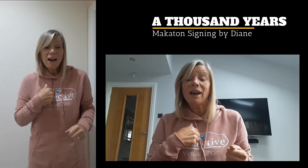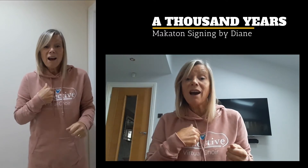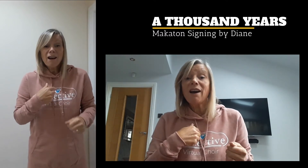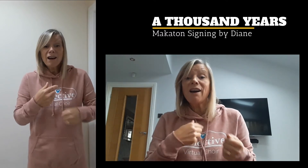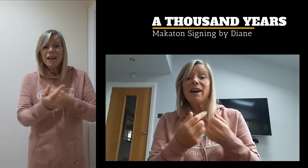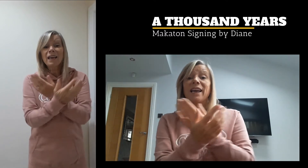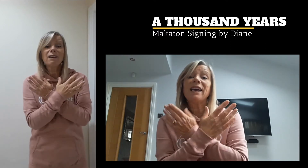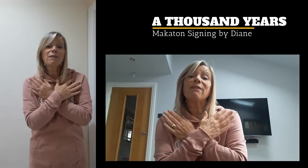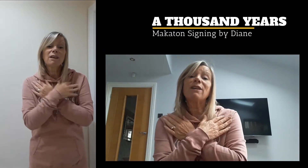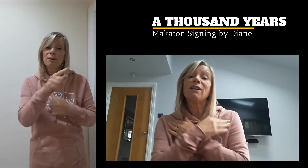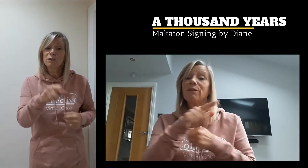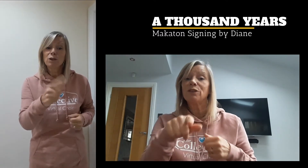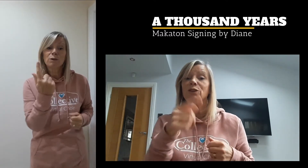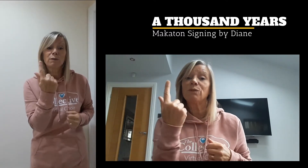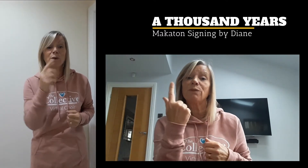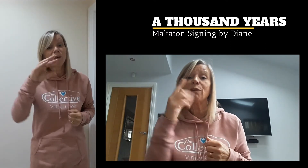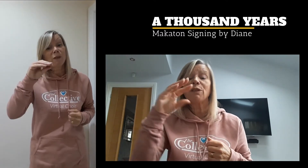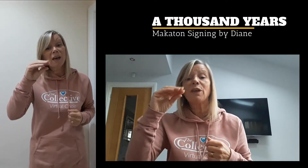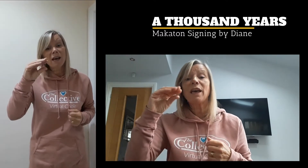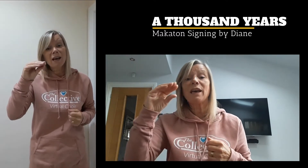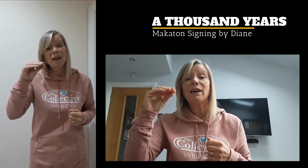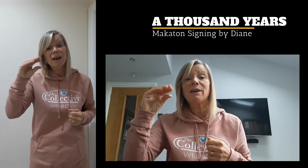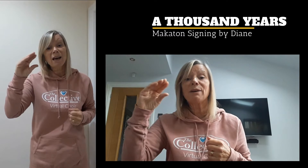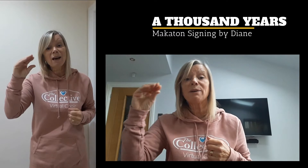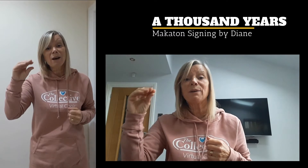afraid. I have loved you for a